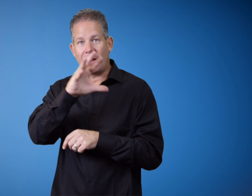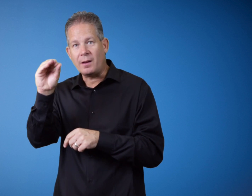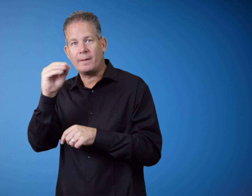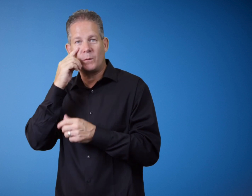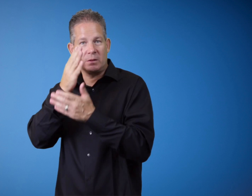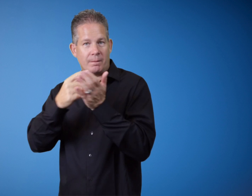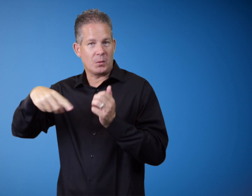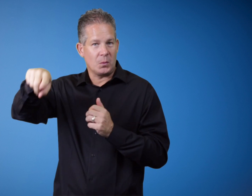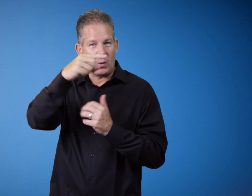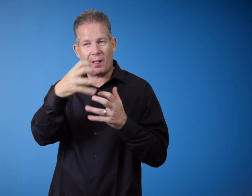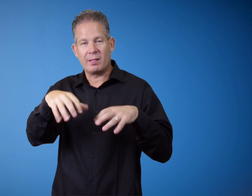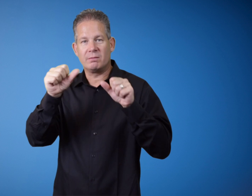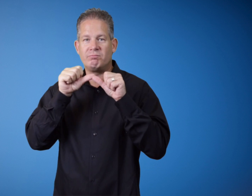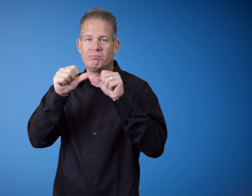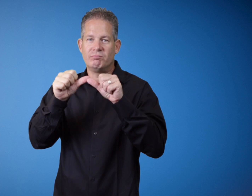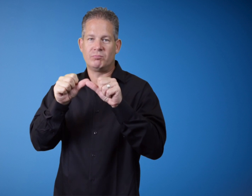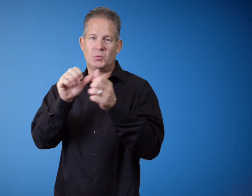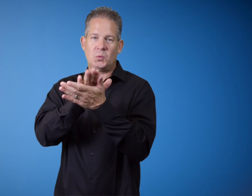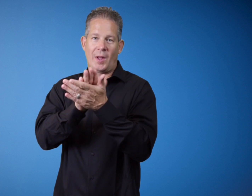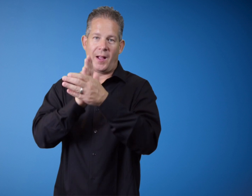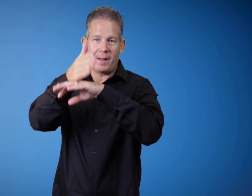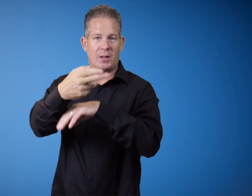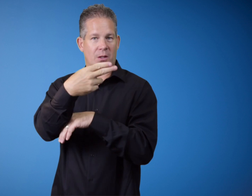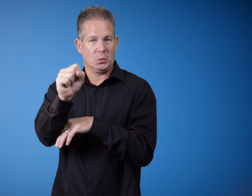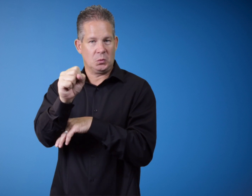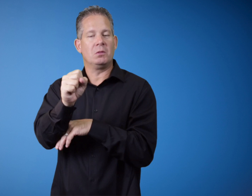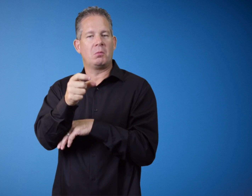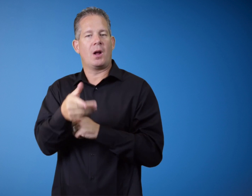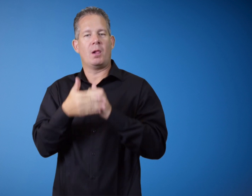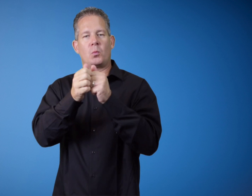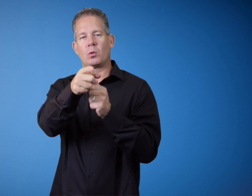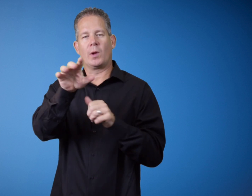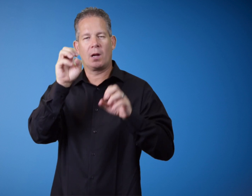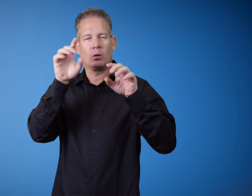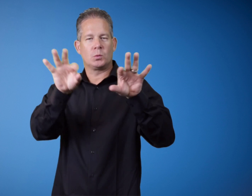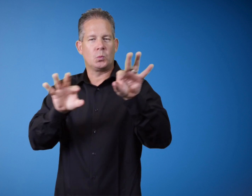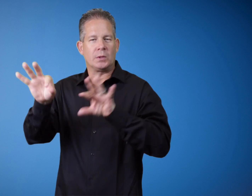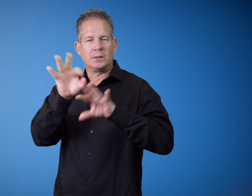can also help you with your career goals, and for some of you, it will help with continuing education choices after you've graduated high